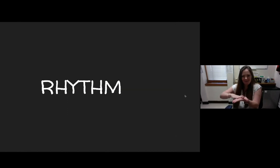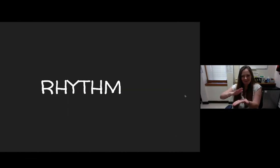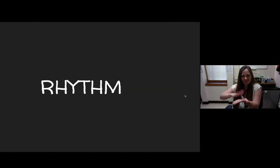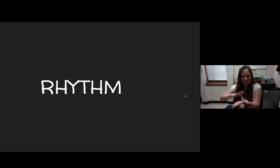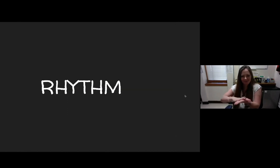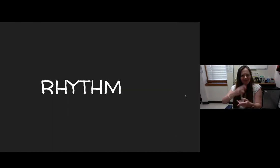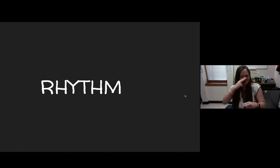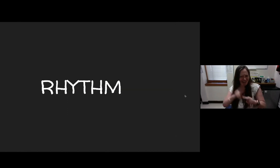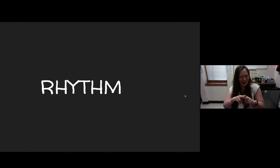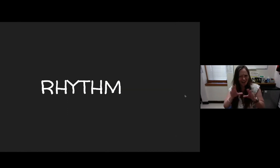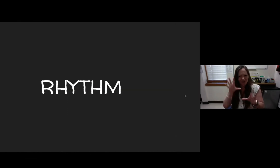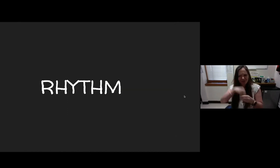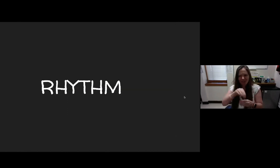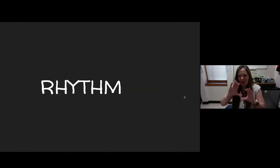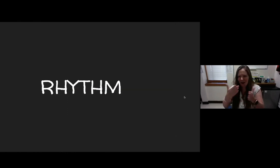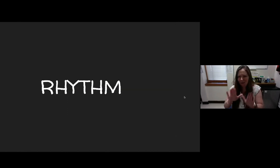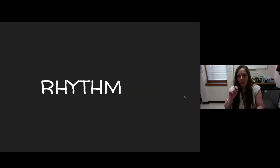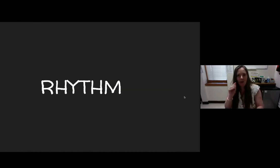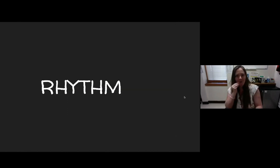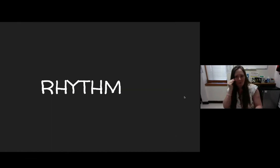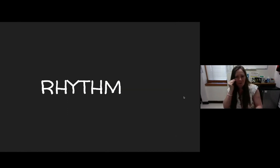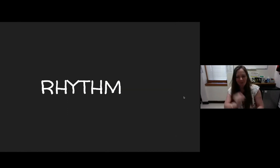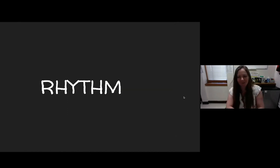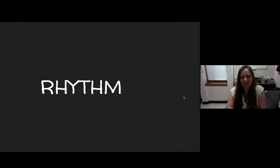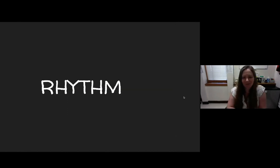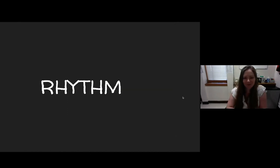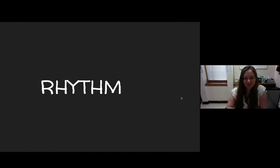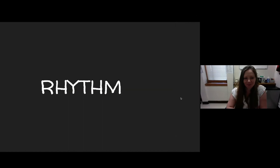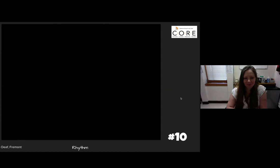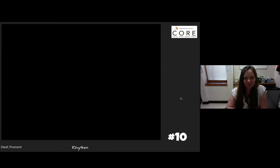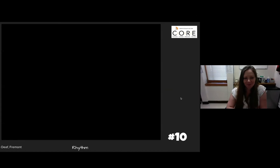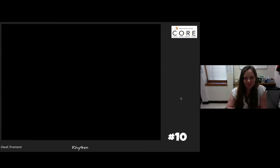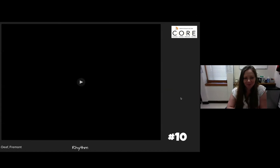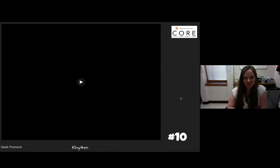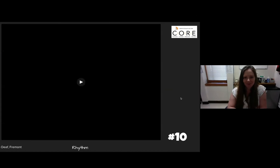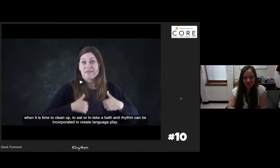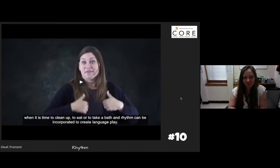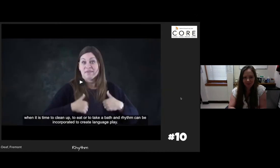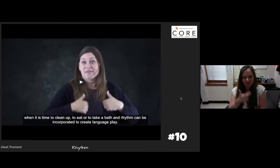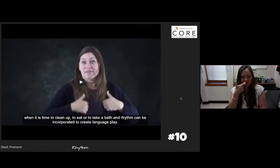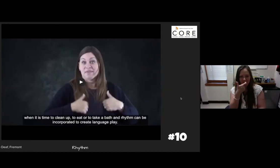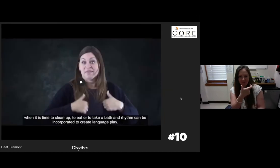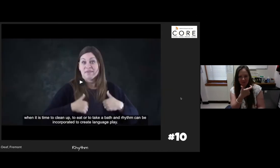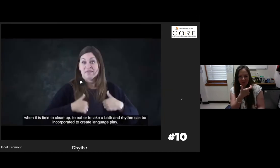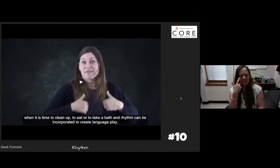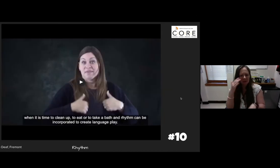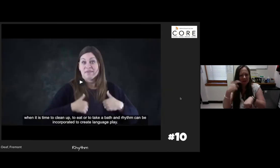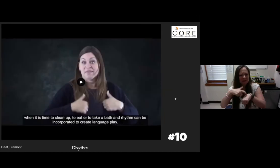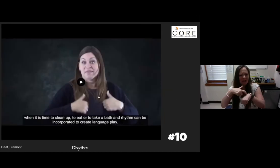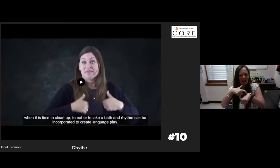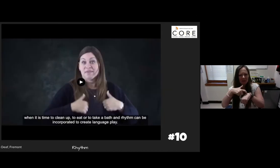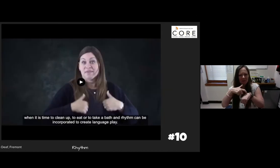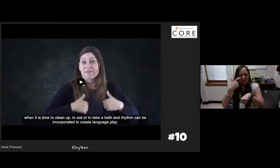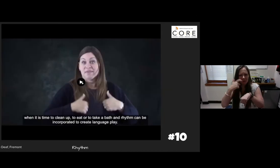and different experiences with that word. So rhythm is a fun way to include language in your classroom and